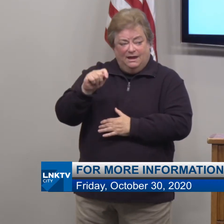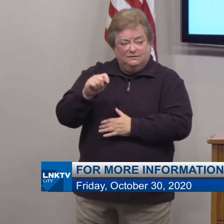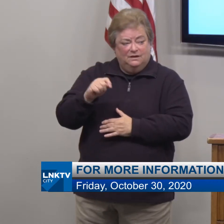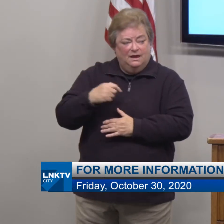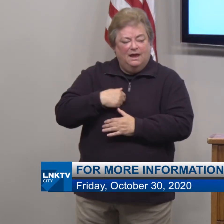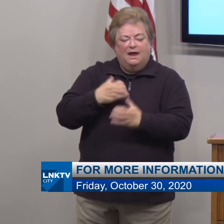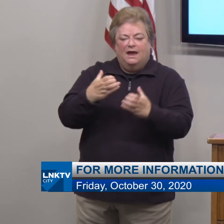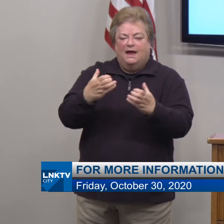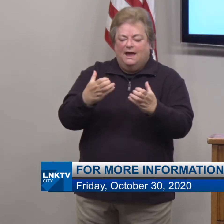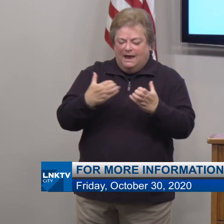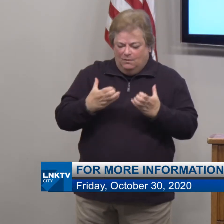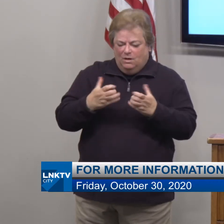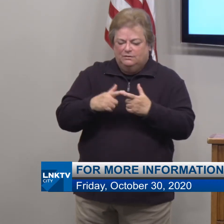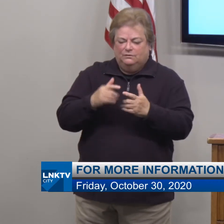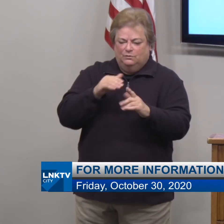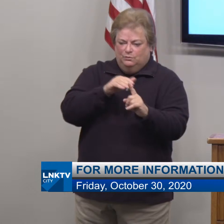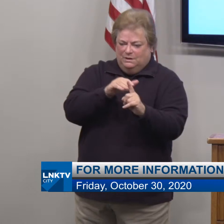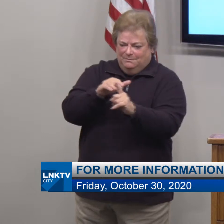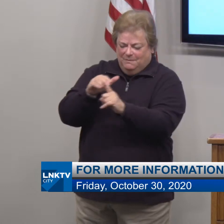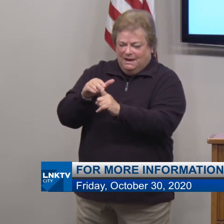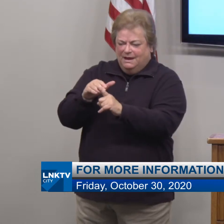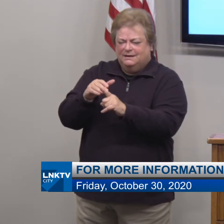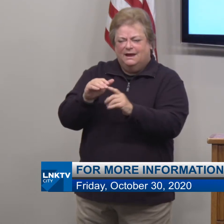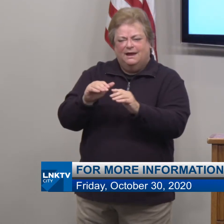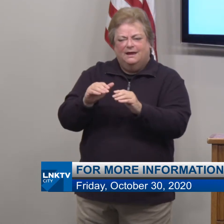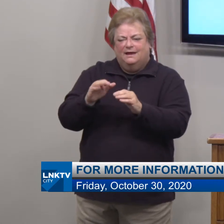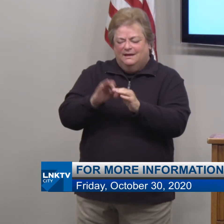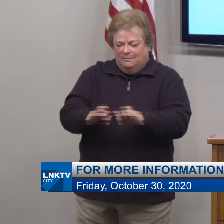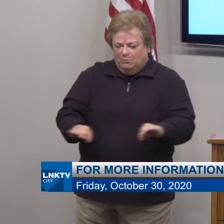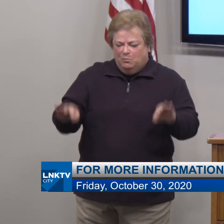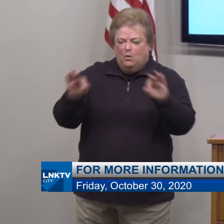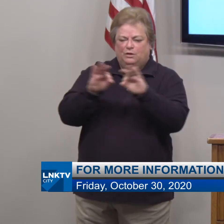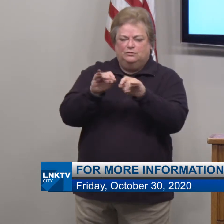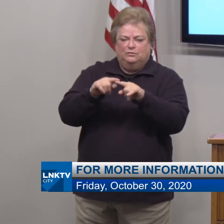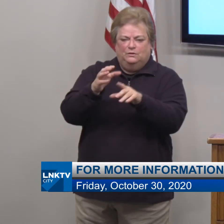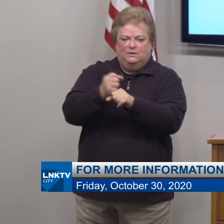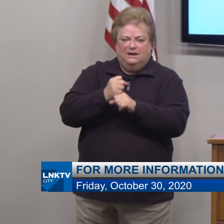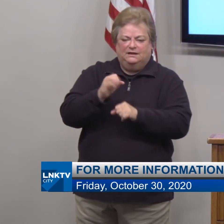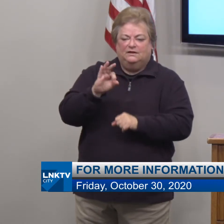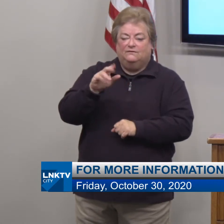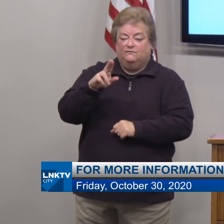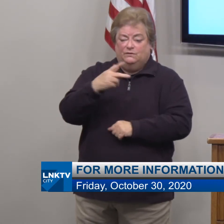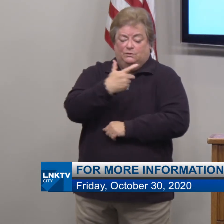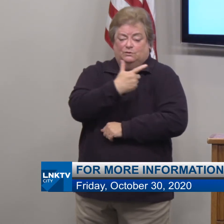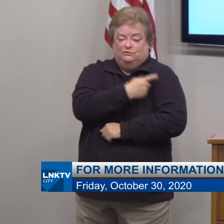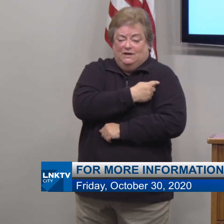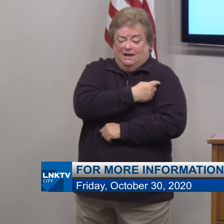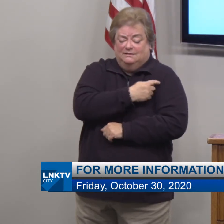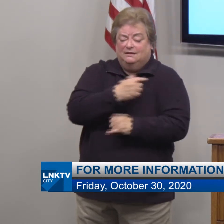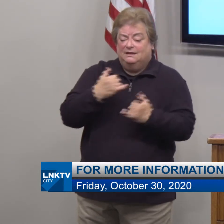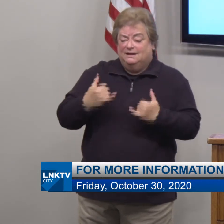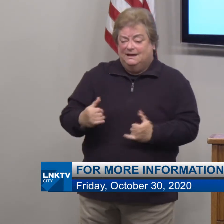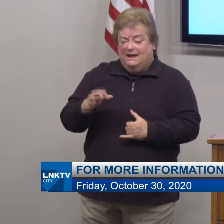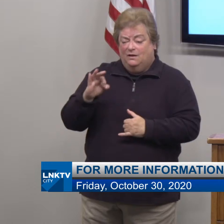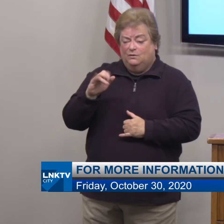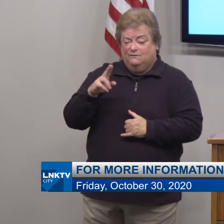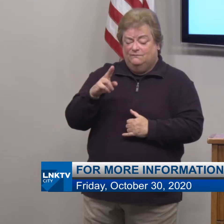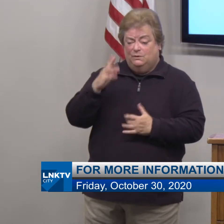to remind the public how important it is to get a flu vaccine. With the flu virus